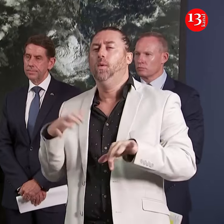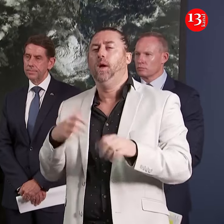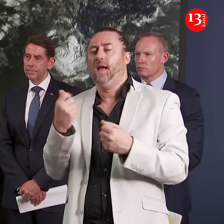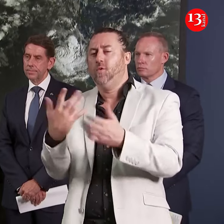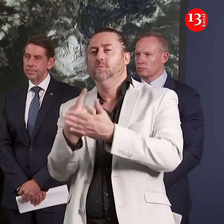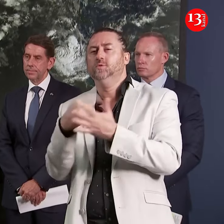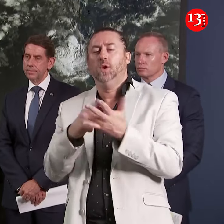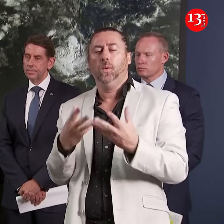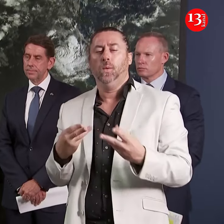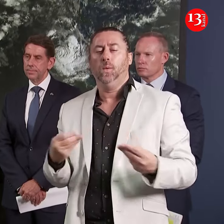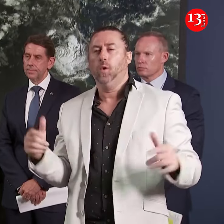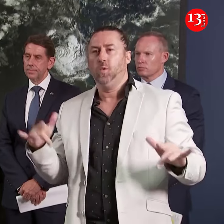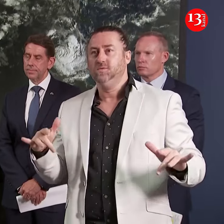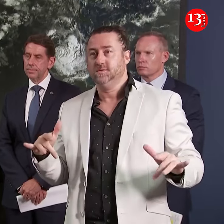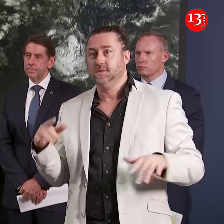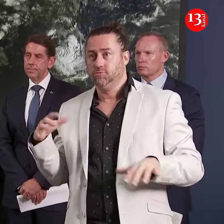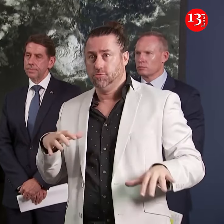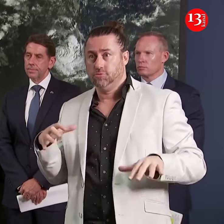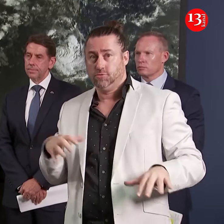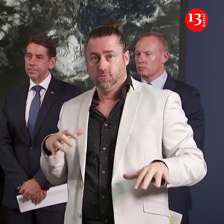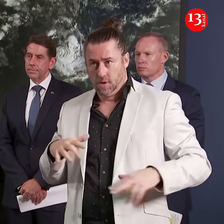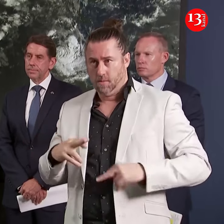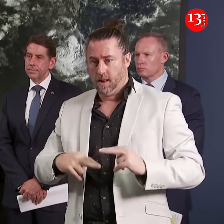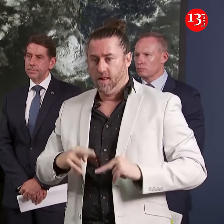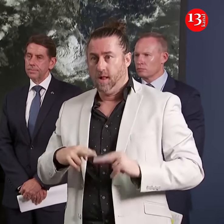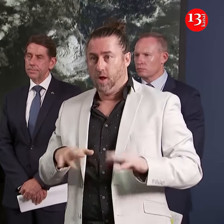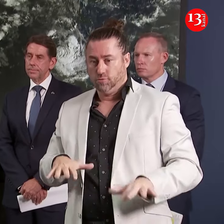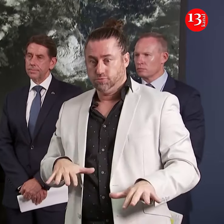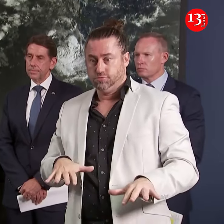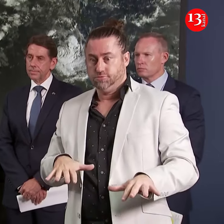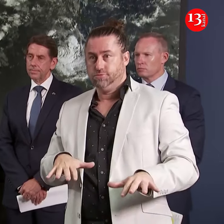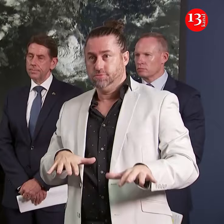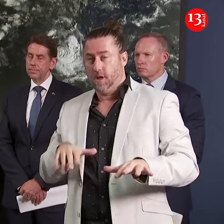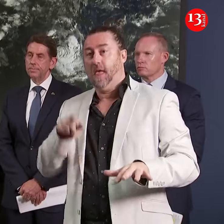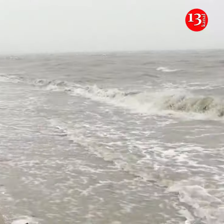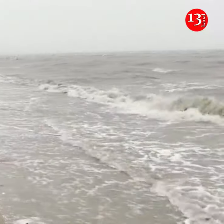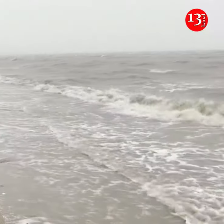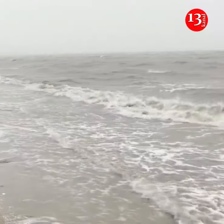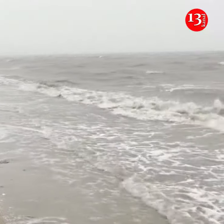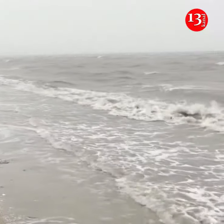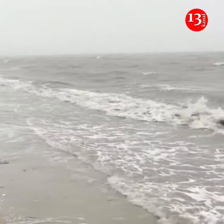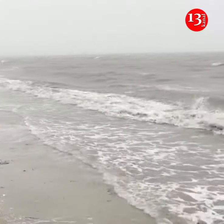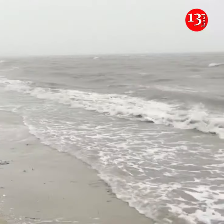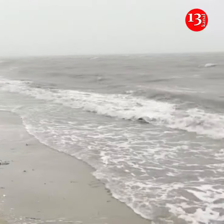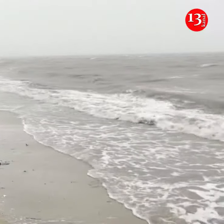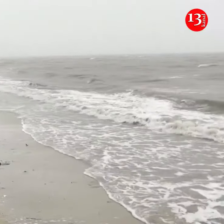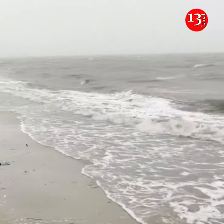that's when we can see that dangerous and very life-threatening flash flooding.